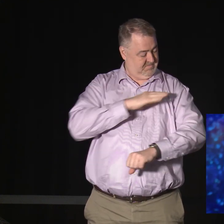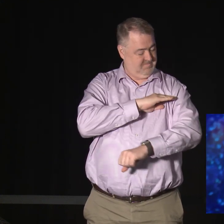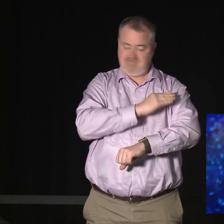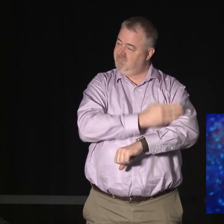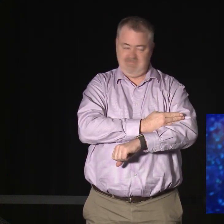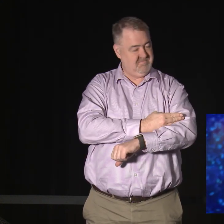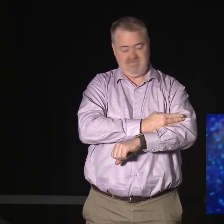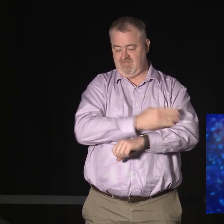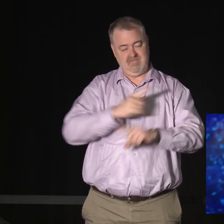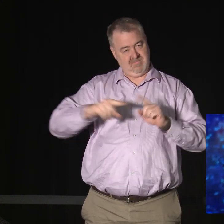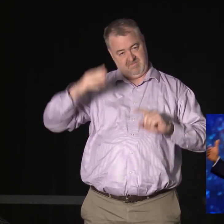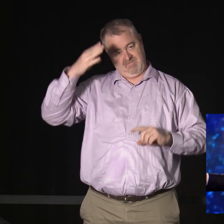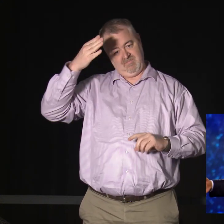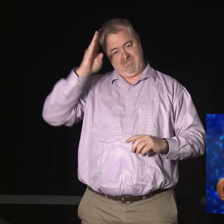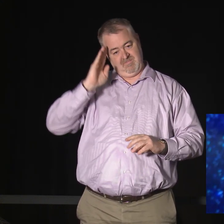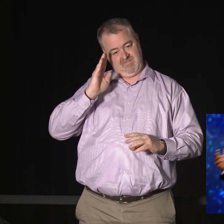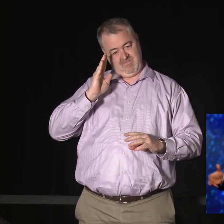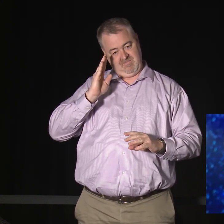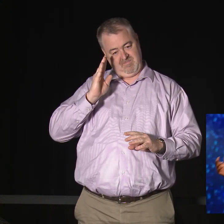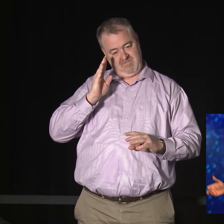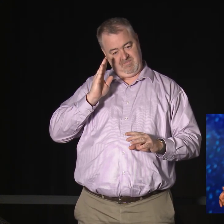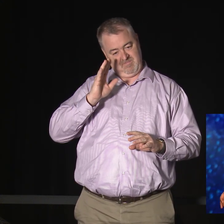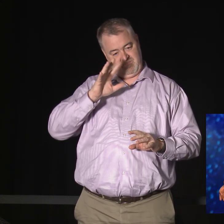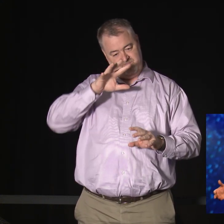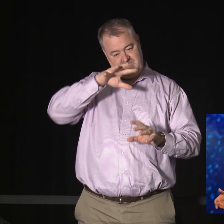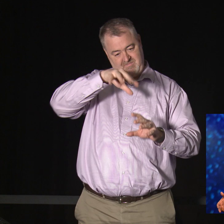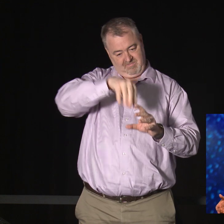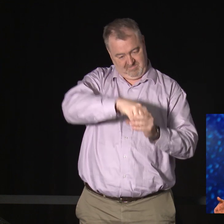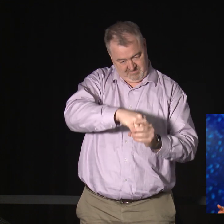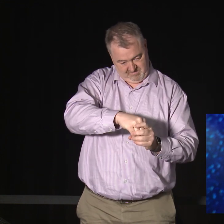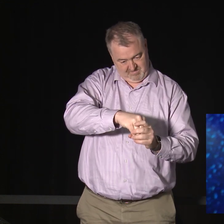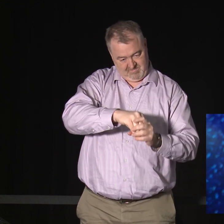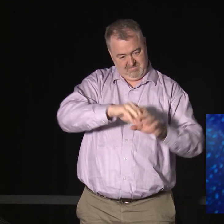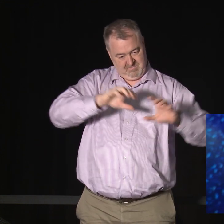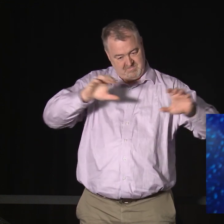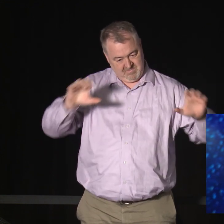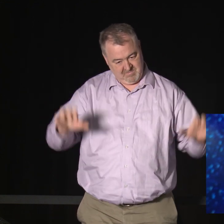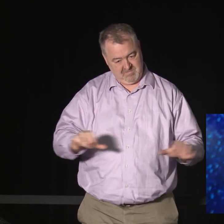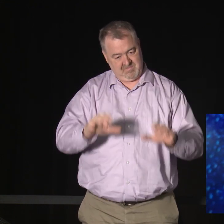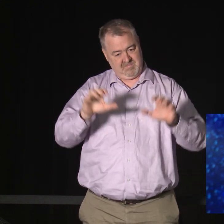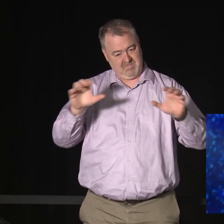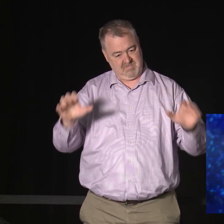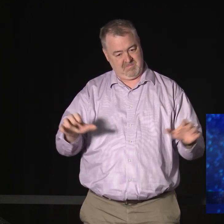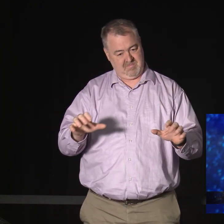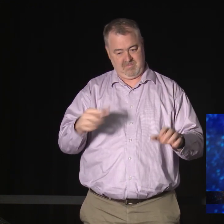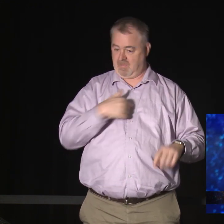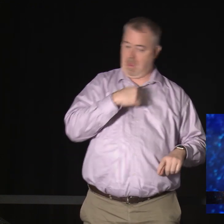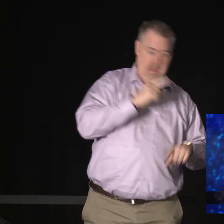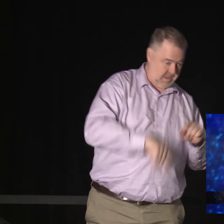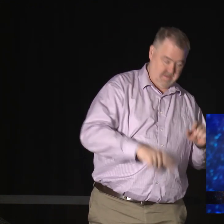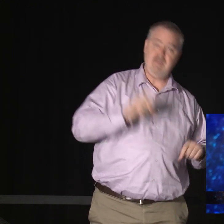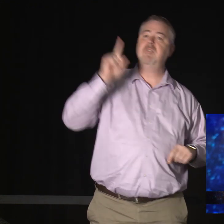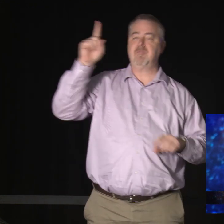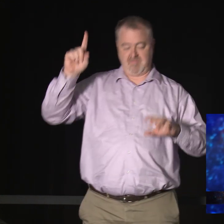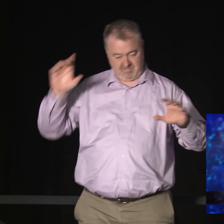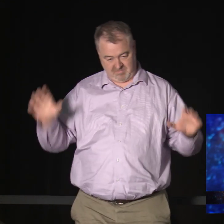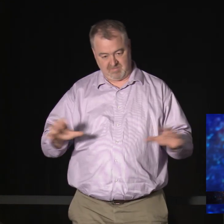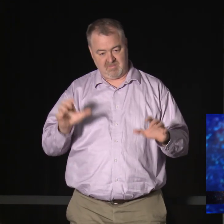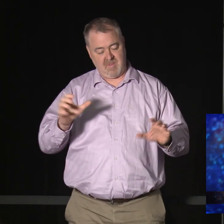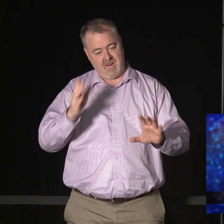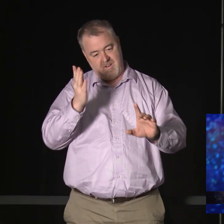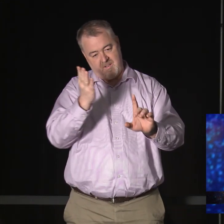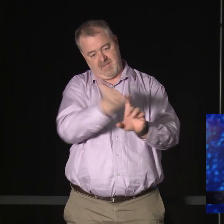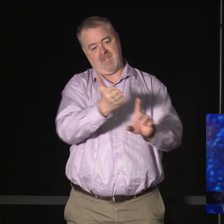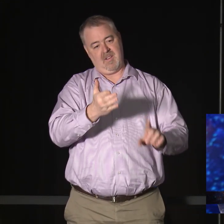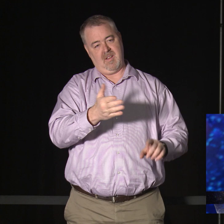steps in and he does what we can't do on our own. And what God does is he convinces those so that